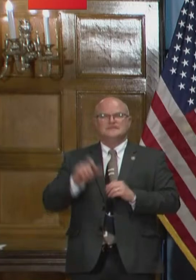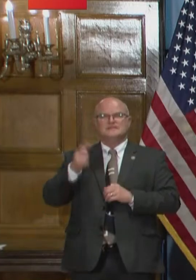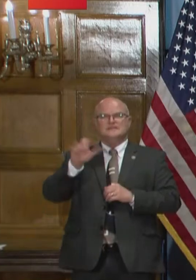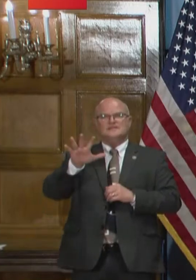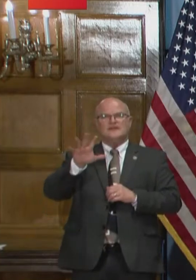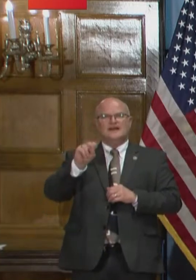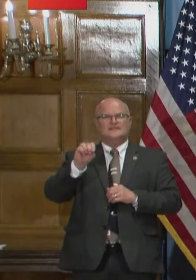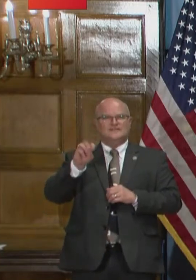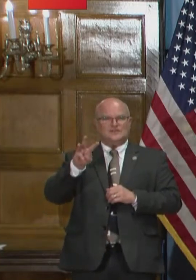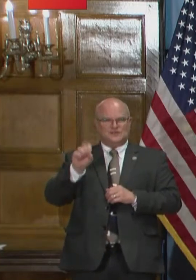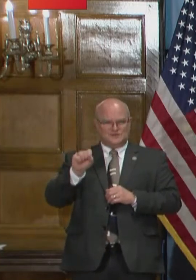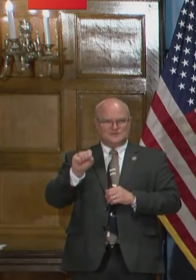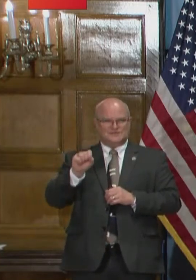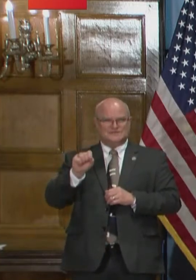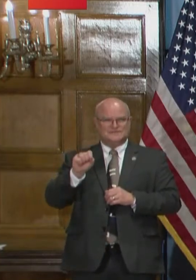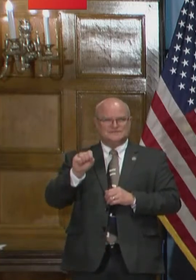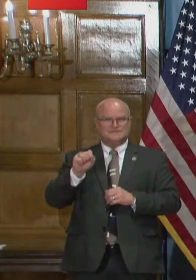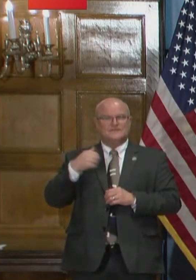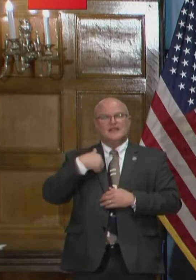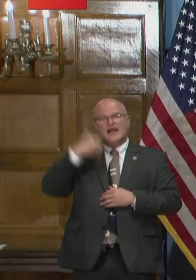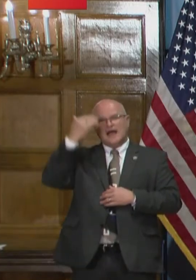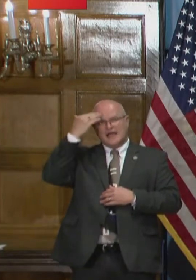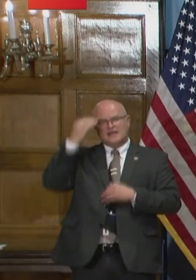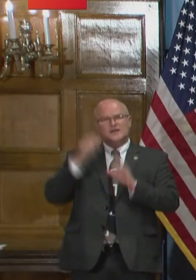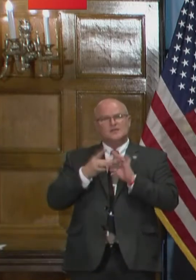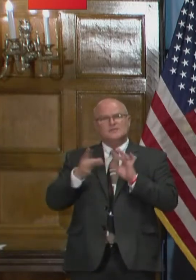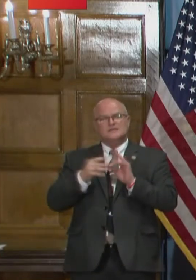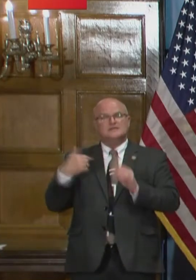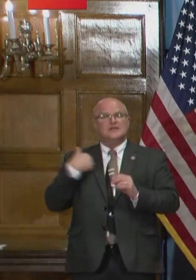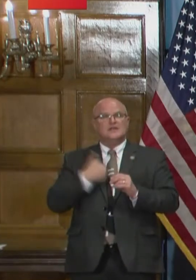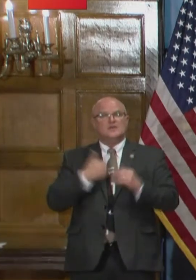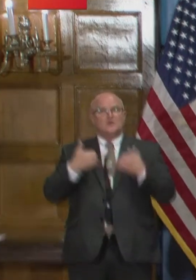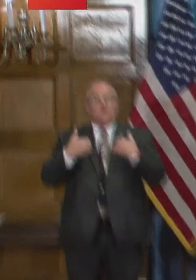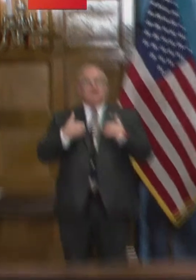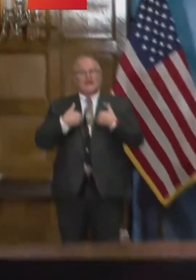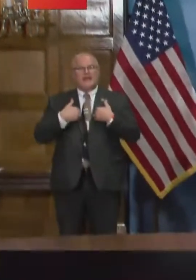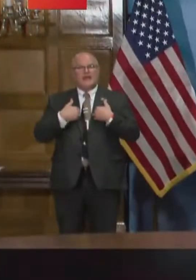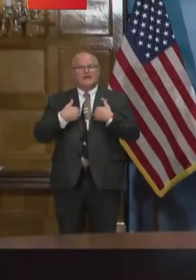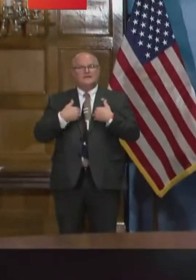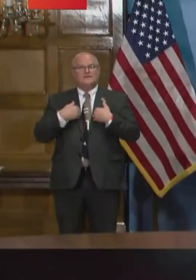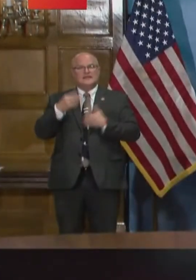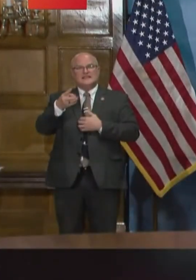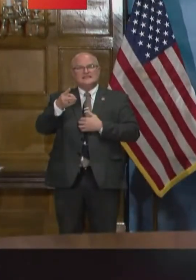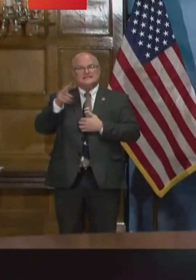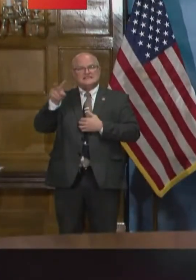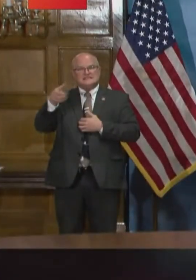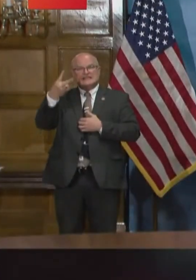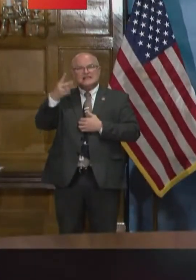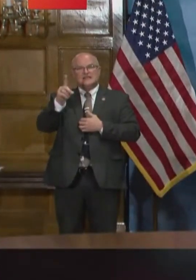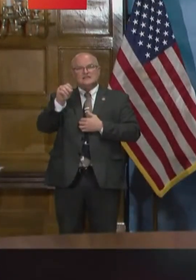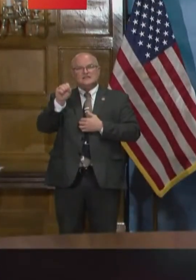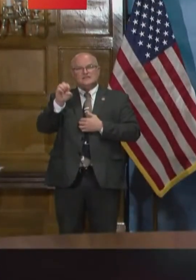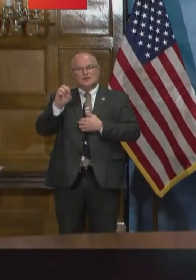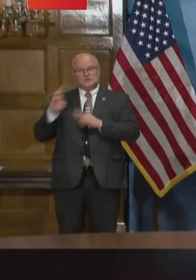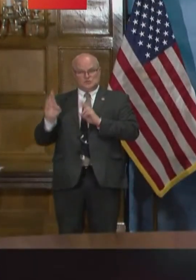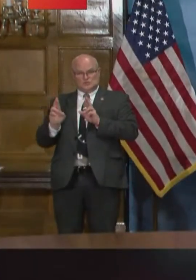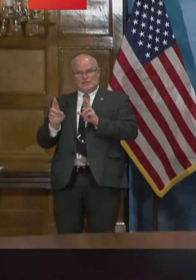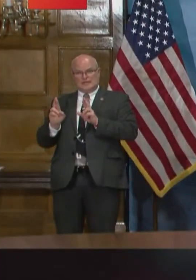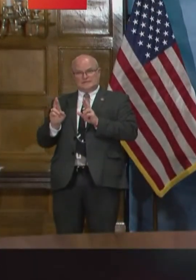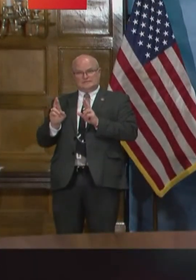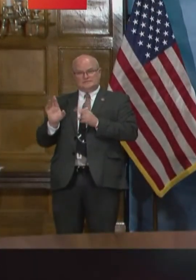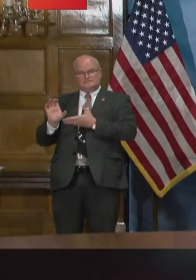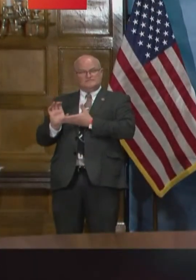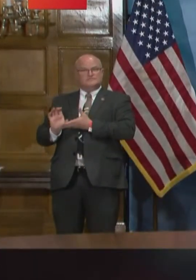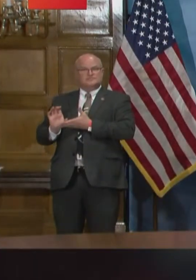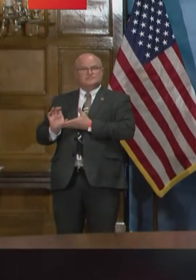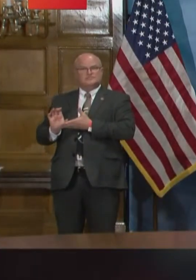News. I know you mentioned that we do have our second dose allocation, but I'm wondering, because